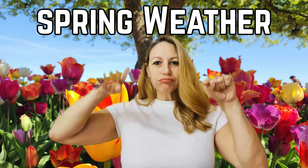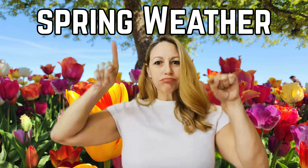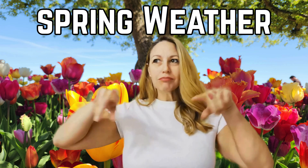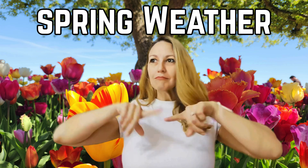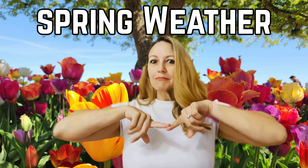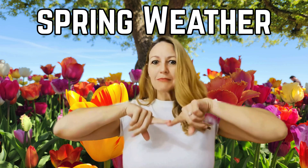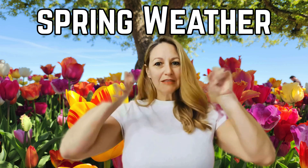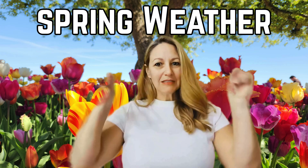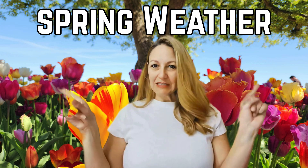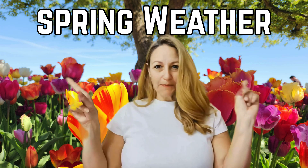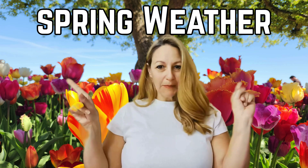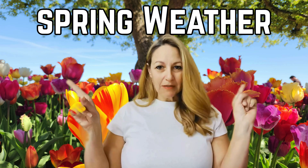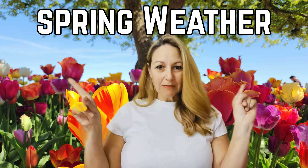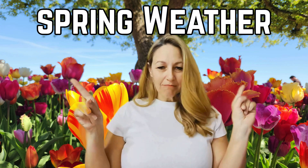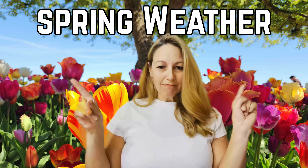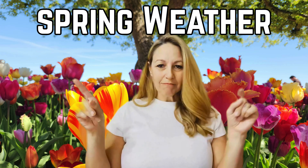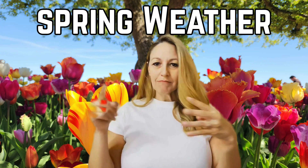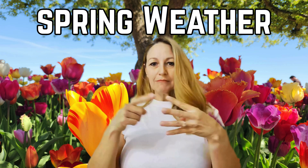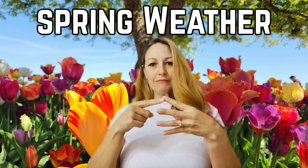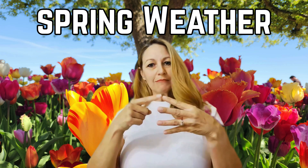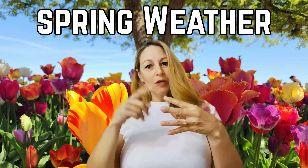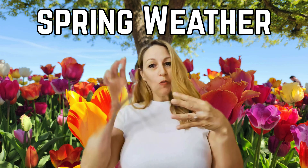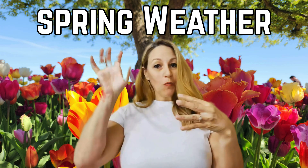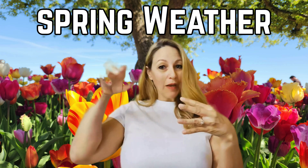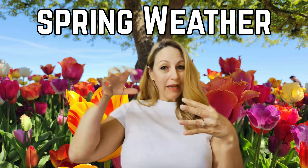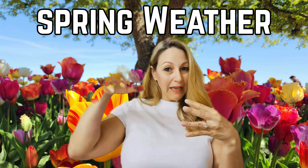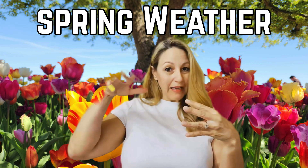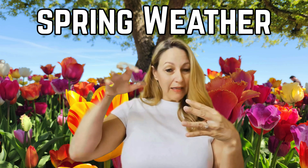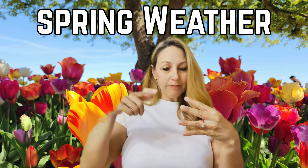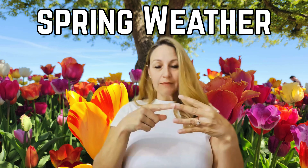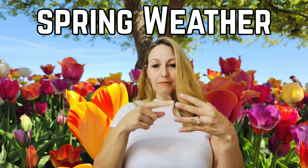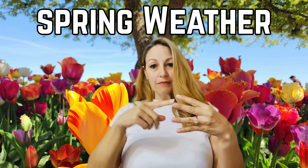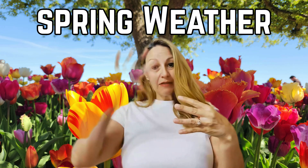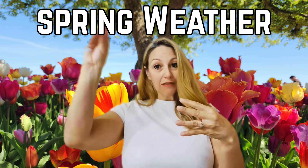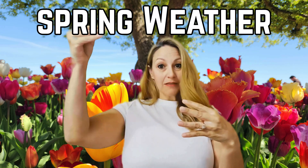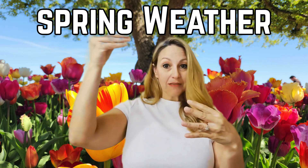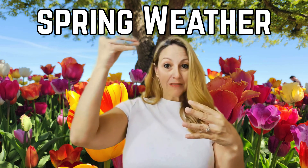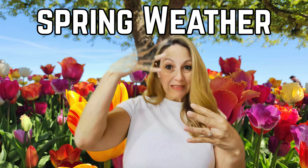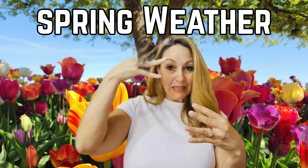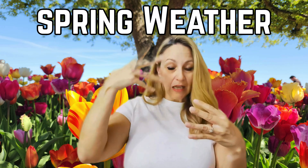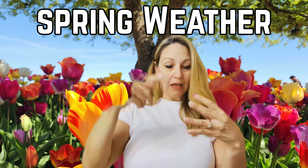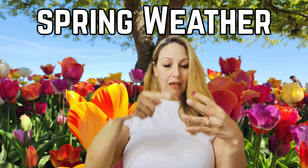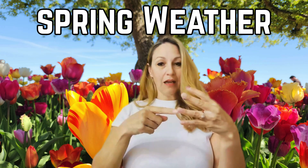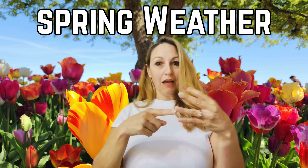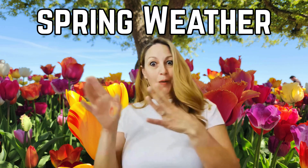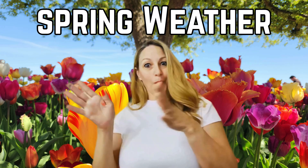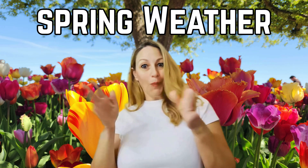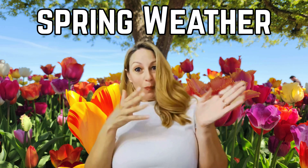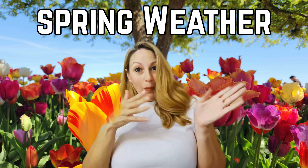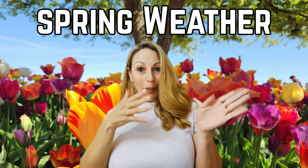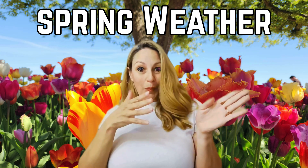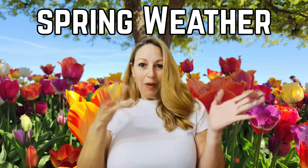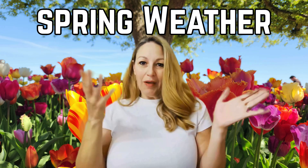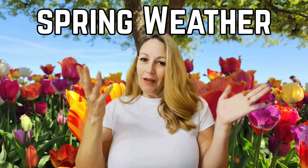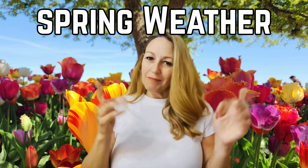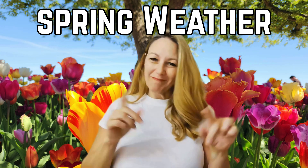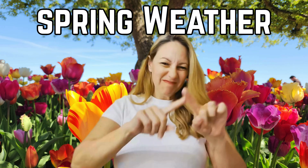can be a variety of different things. It can be rain, sunny,